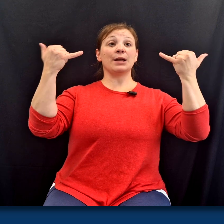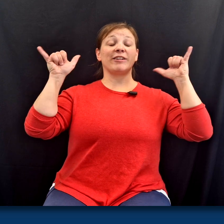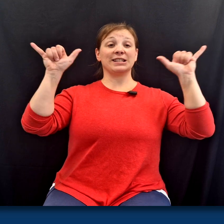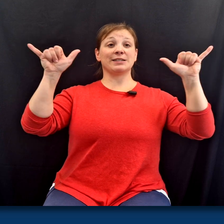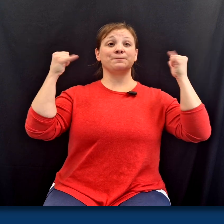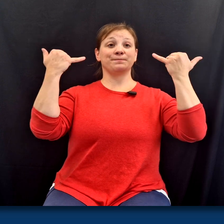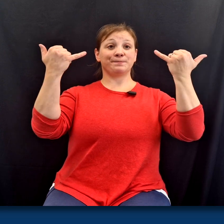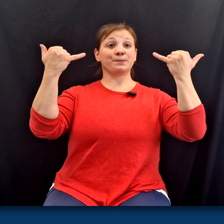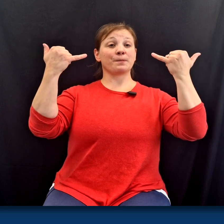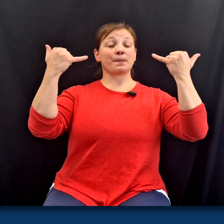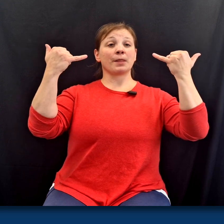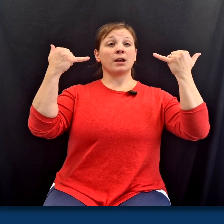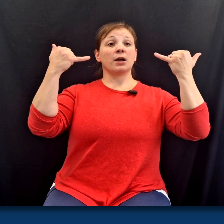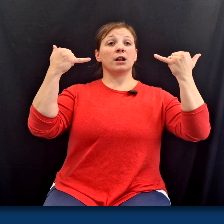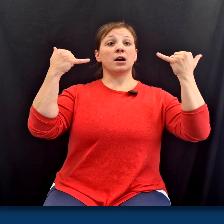Celebrate.